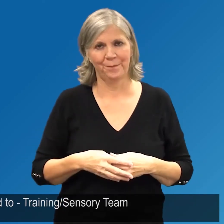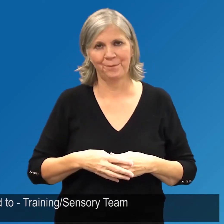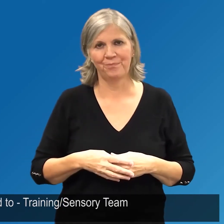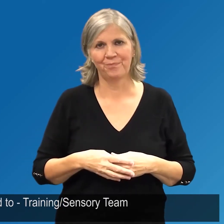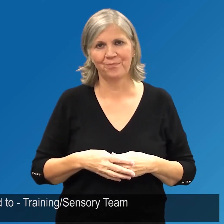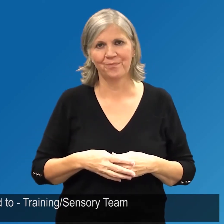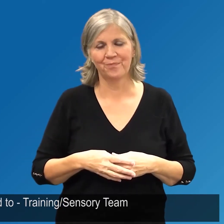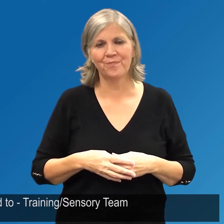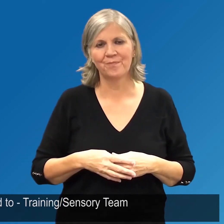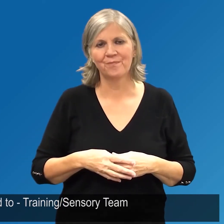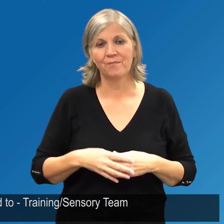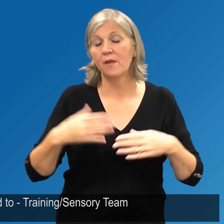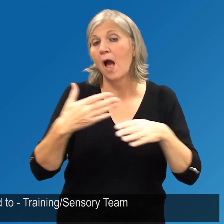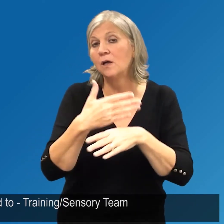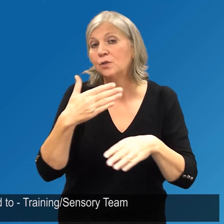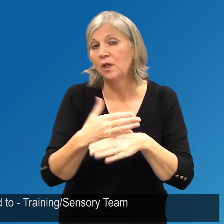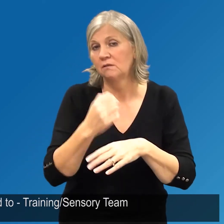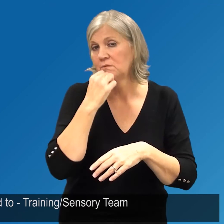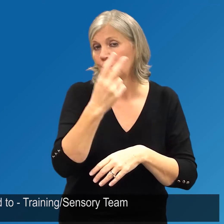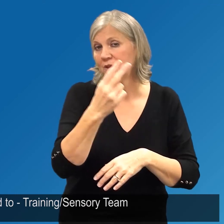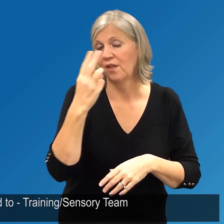Assigned to Training/sensory team.